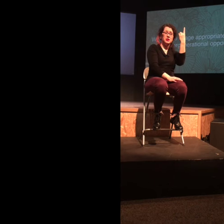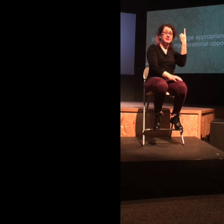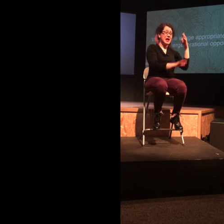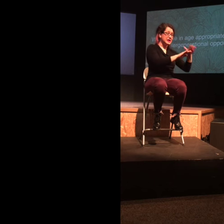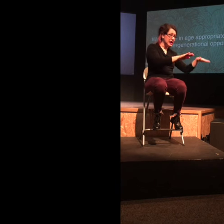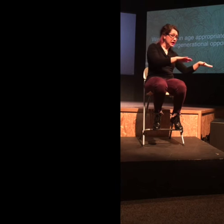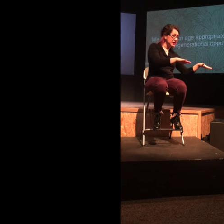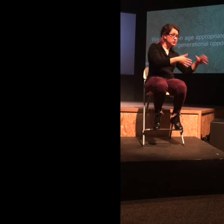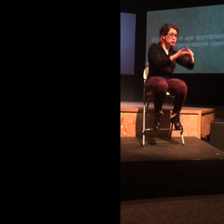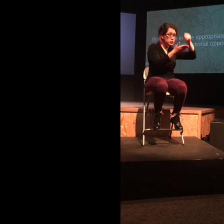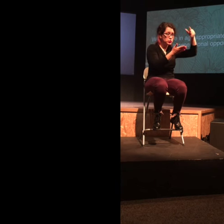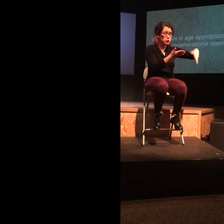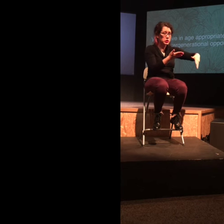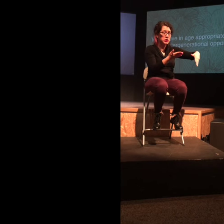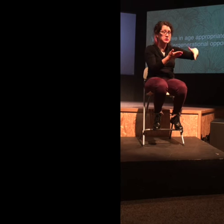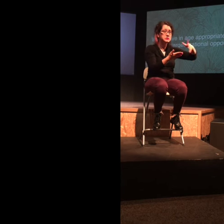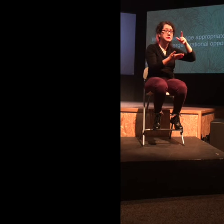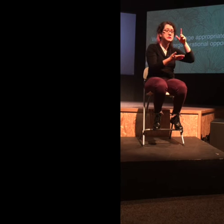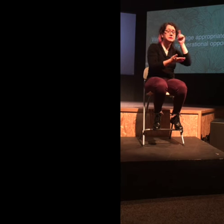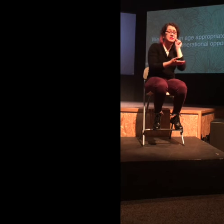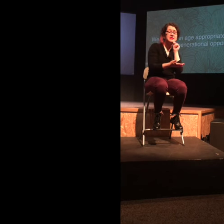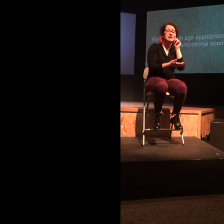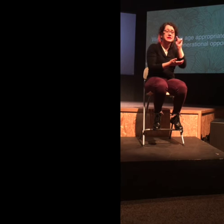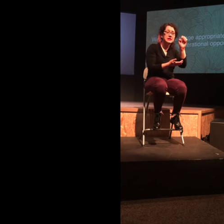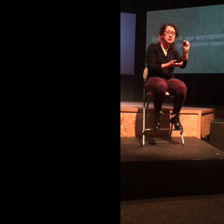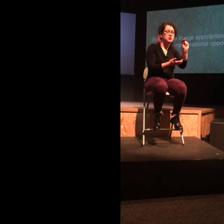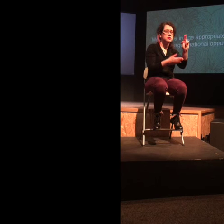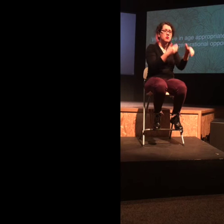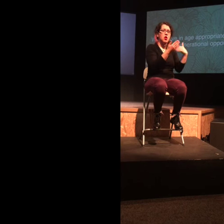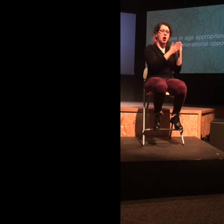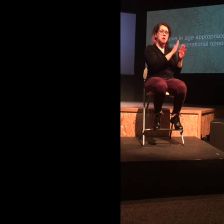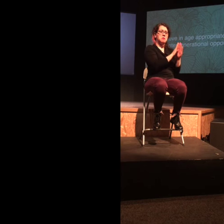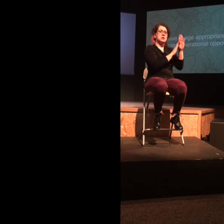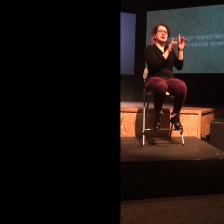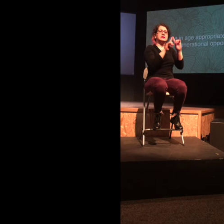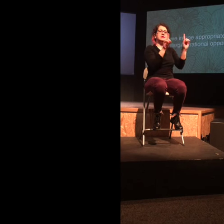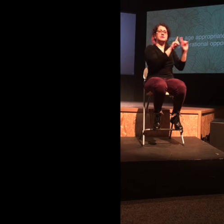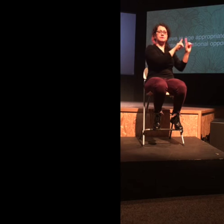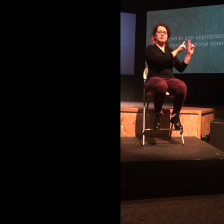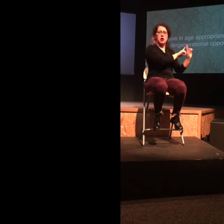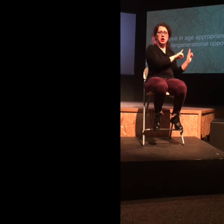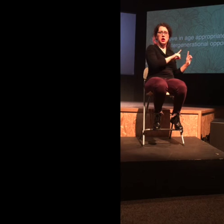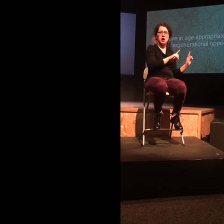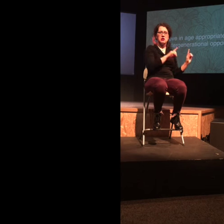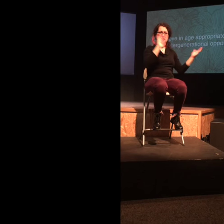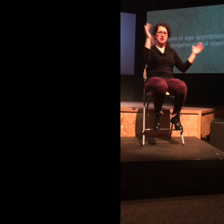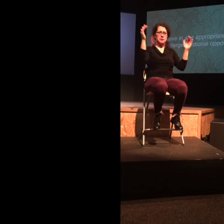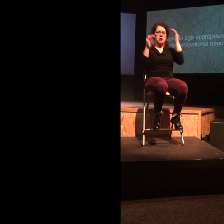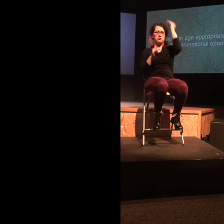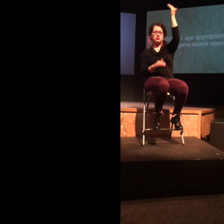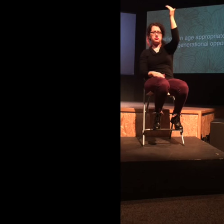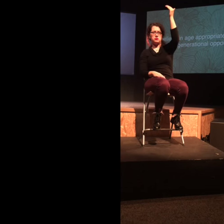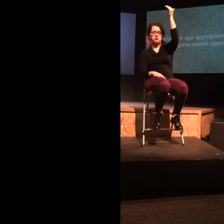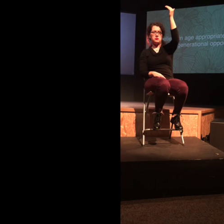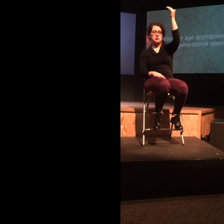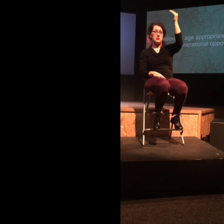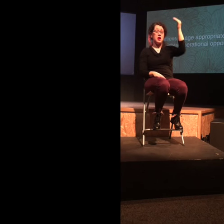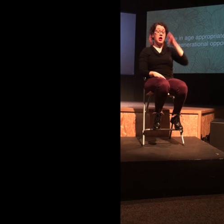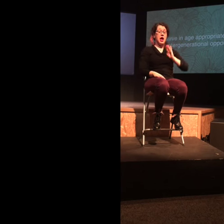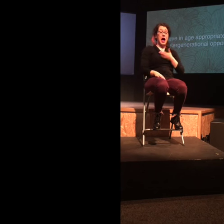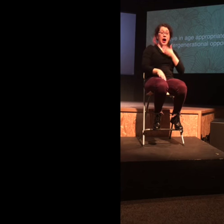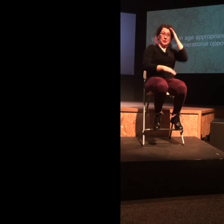children, adolescents, they develop differently than adults, or they're at a different stage developmentally than adults. Our 5-year-old